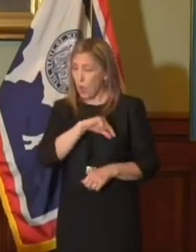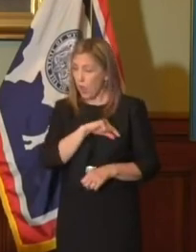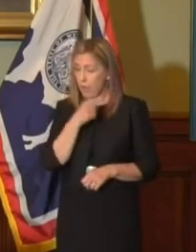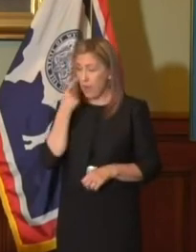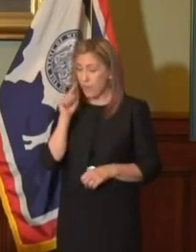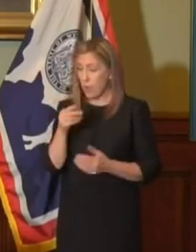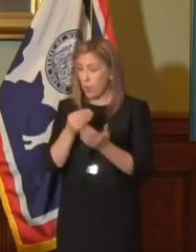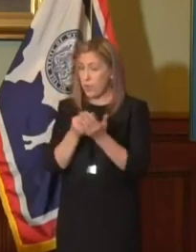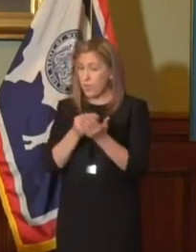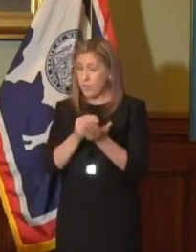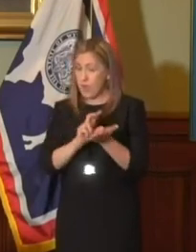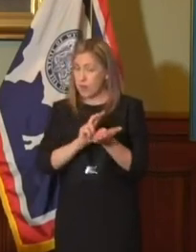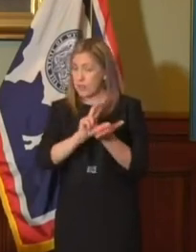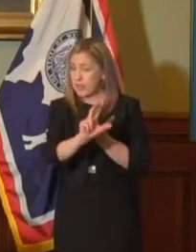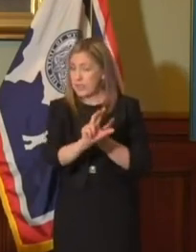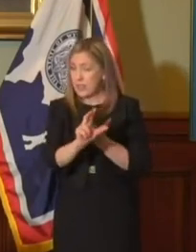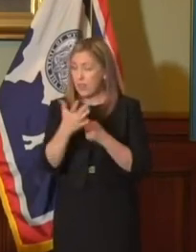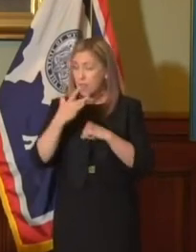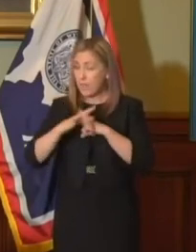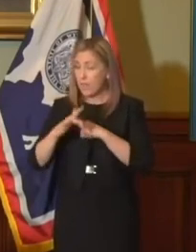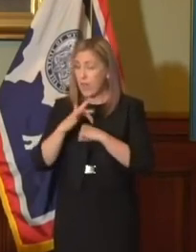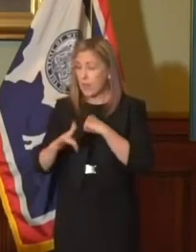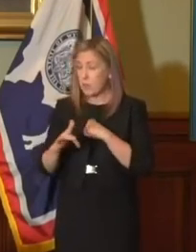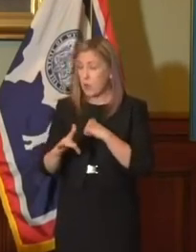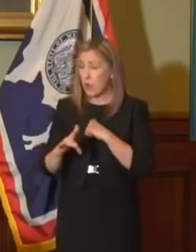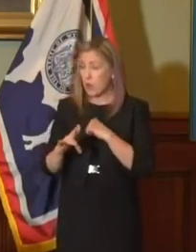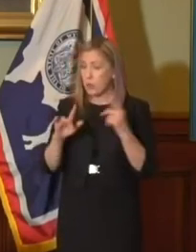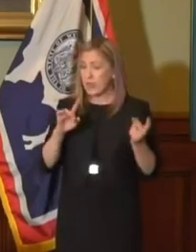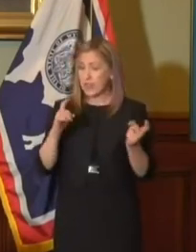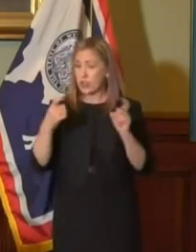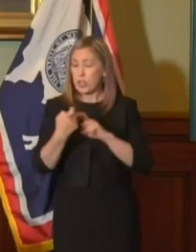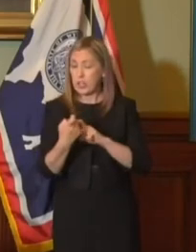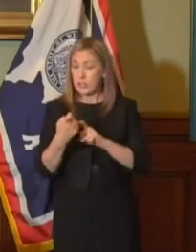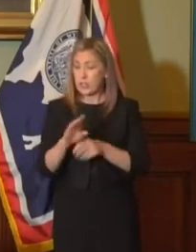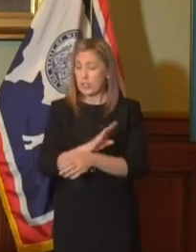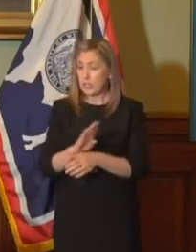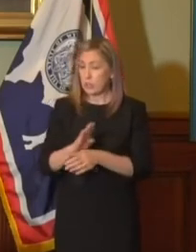funds that have become available to help retain these industries?